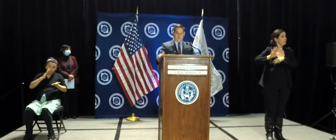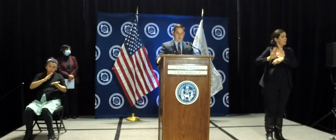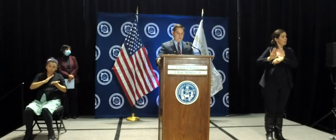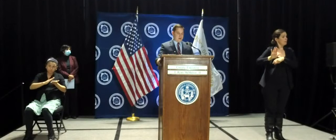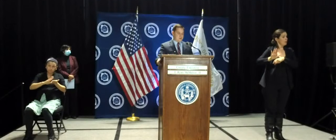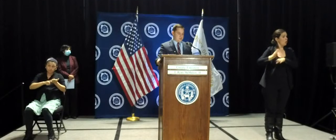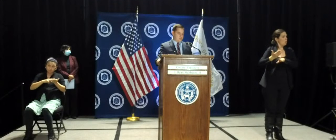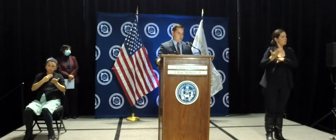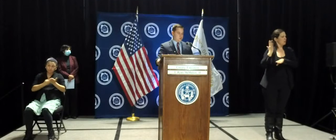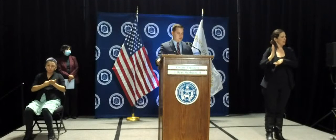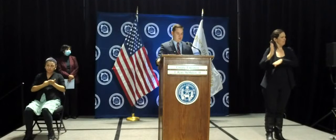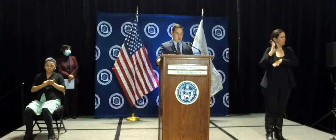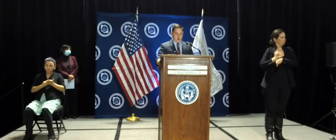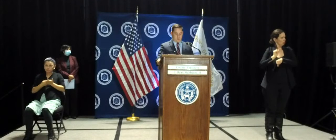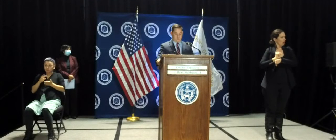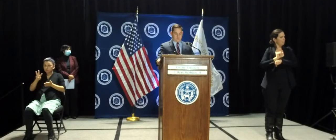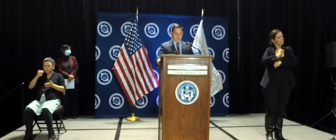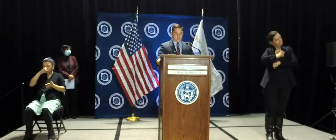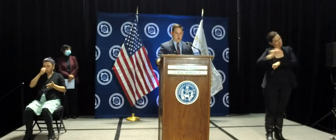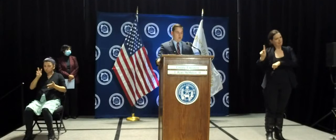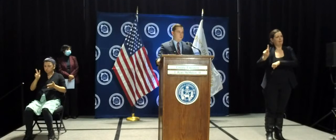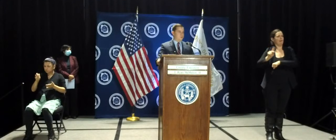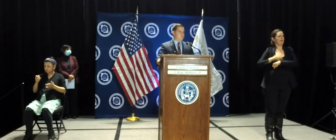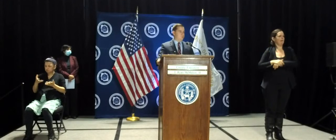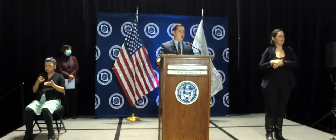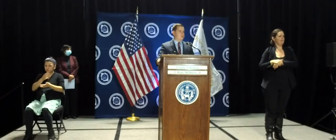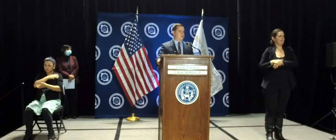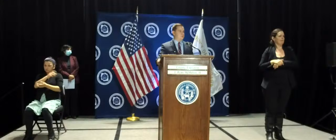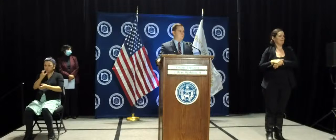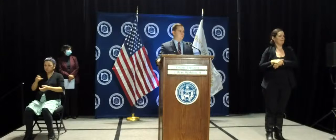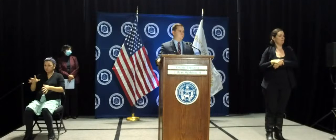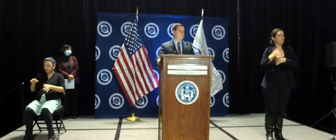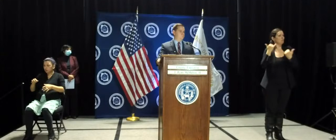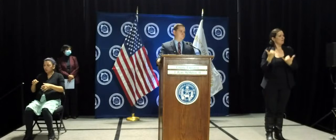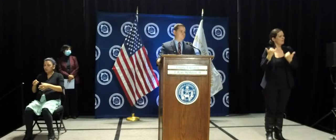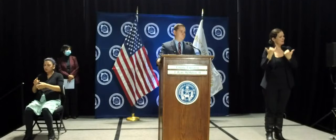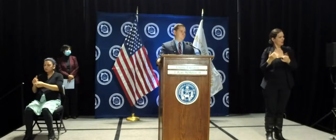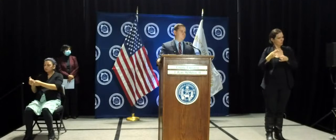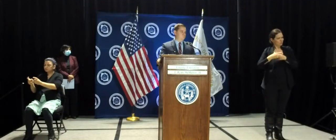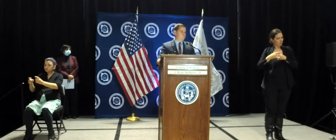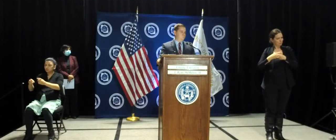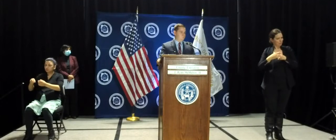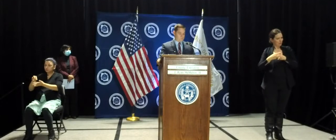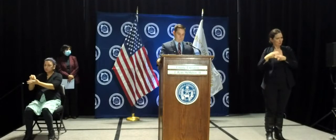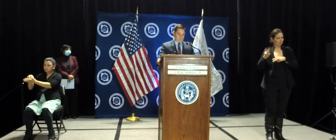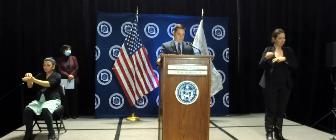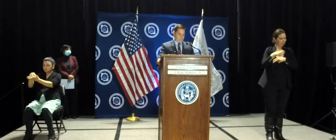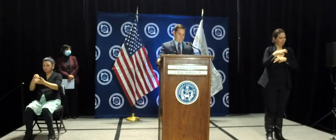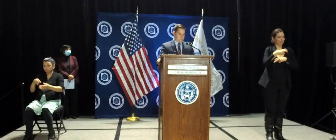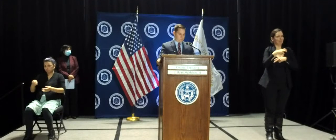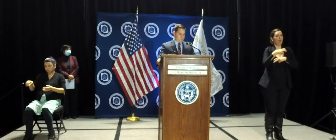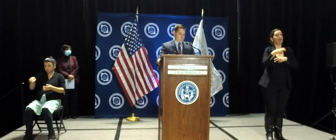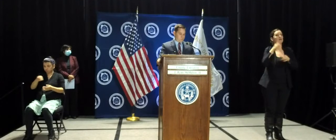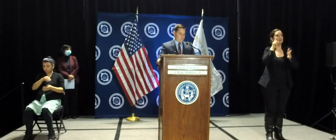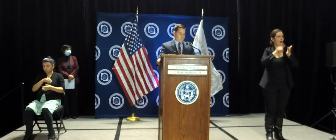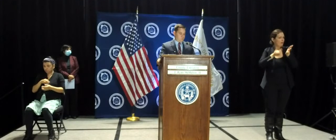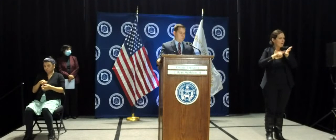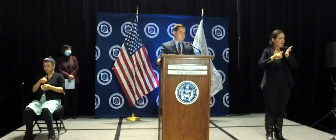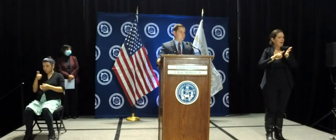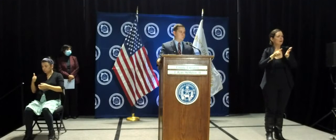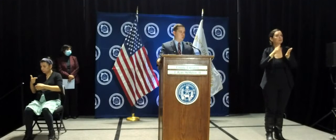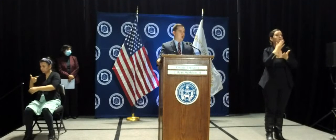will move over to the vaccination part of this process. So effectively, that's going to roughly